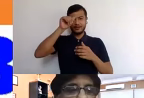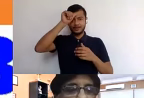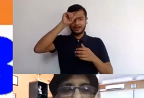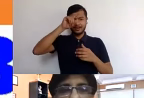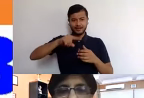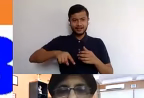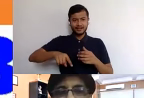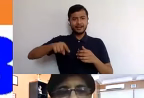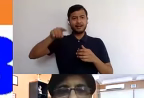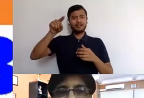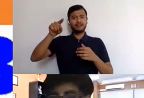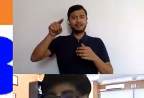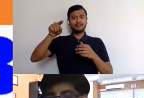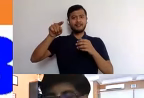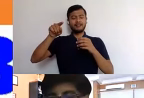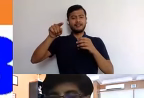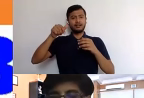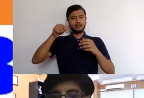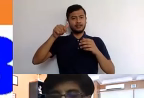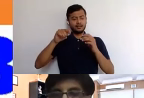is there in India.